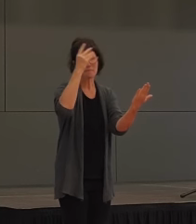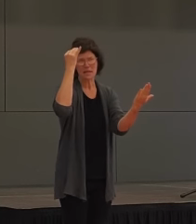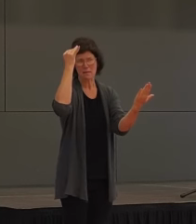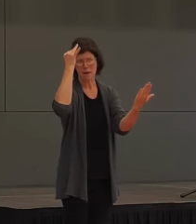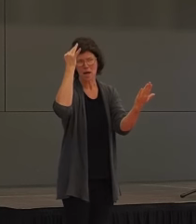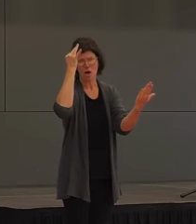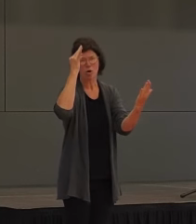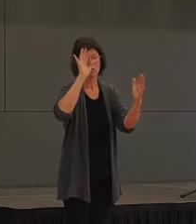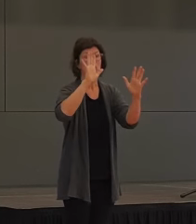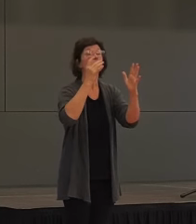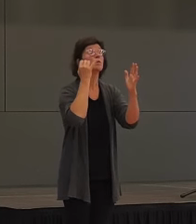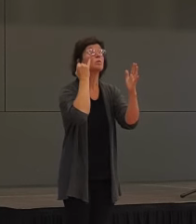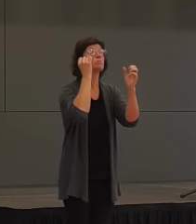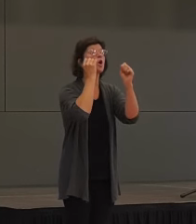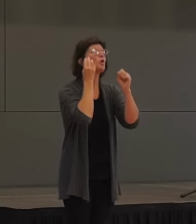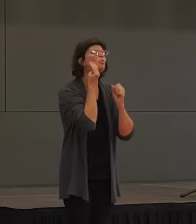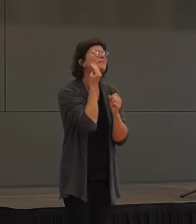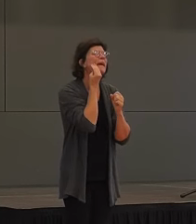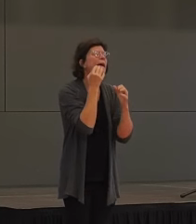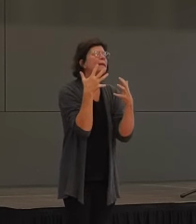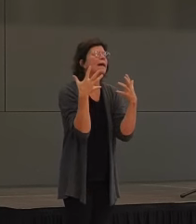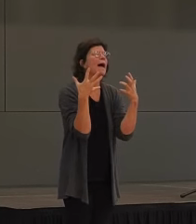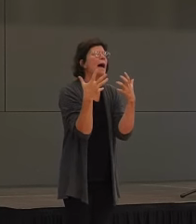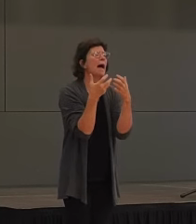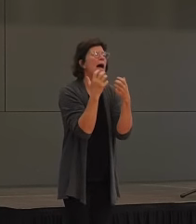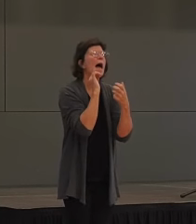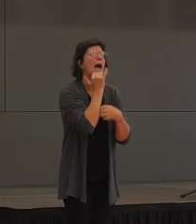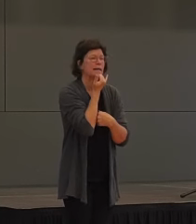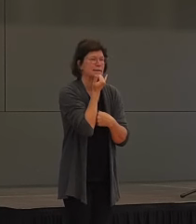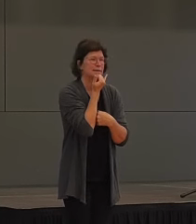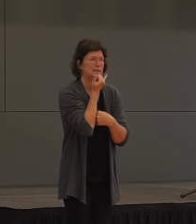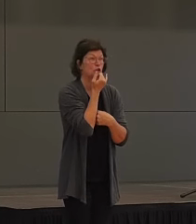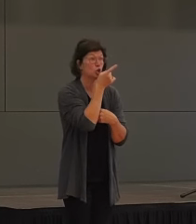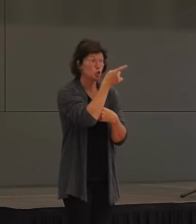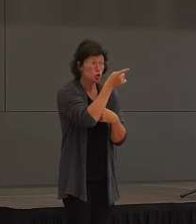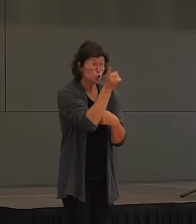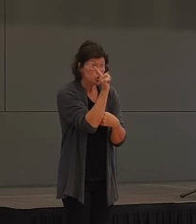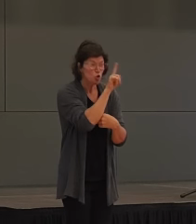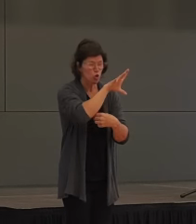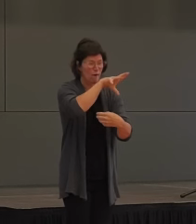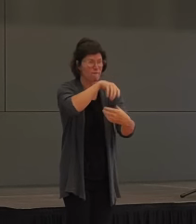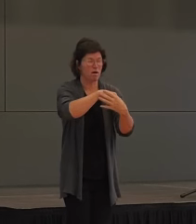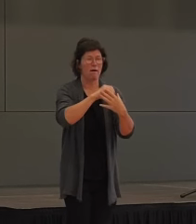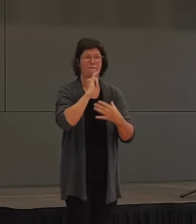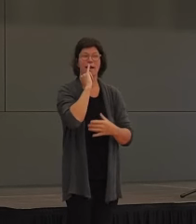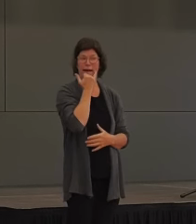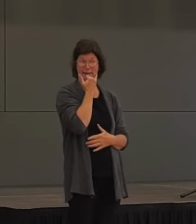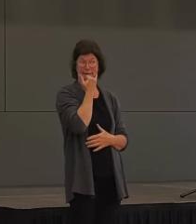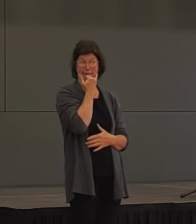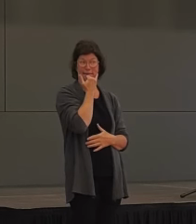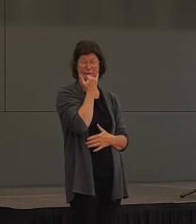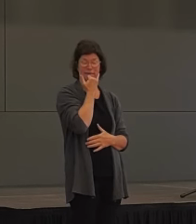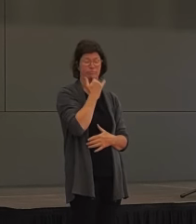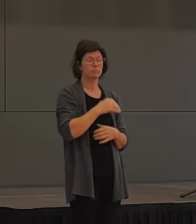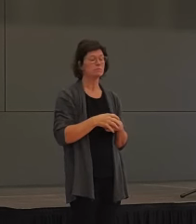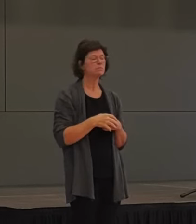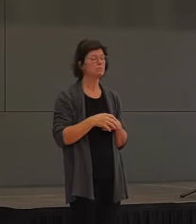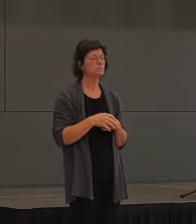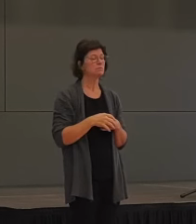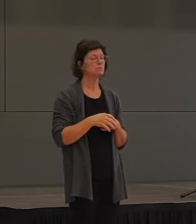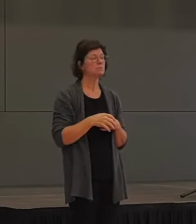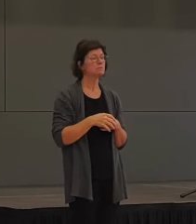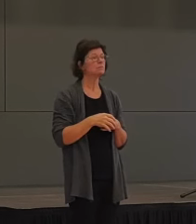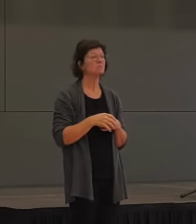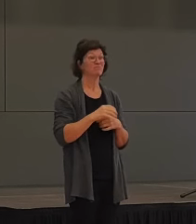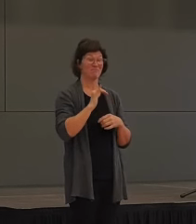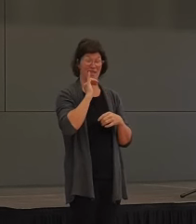an accident, and you have been involved, you personally have been involved in an accident that